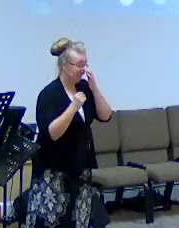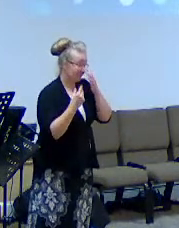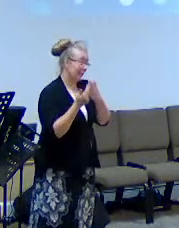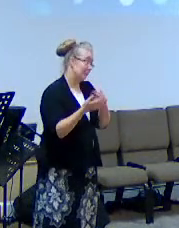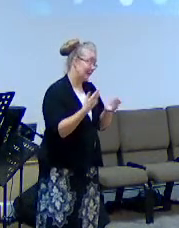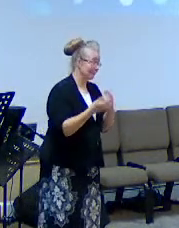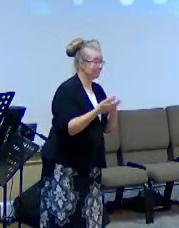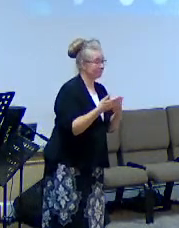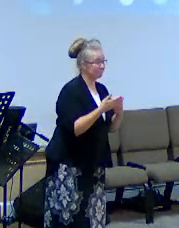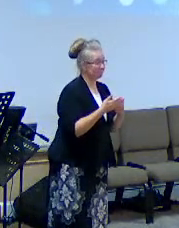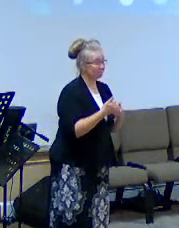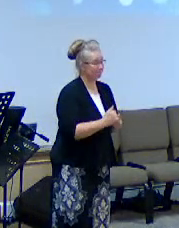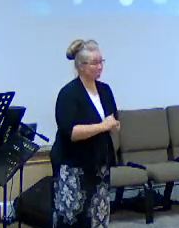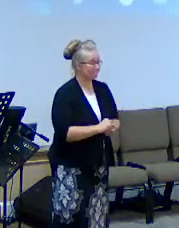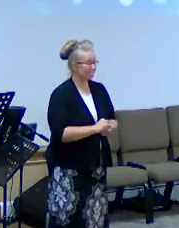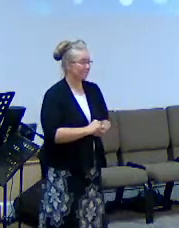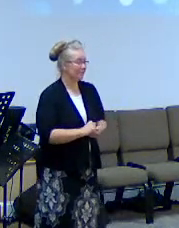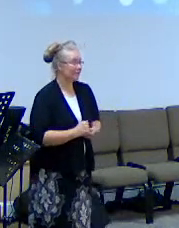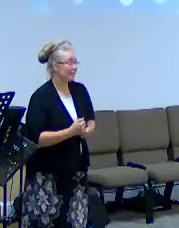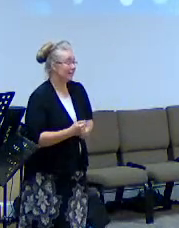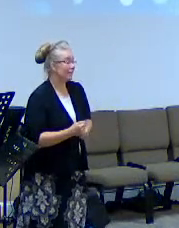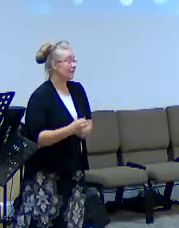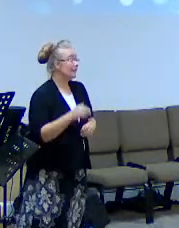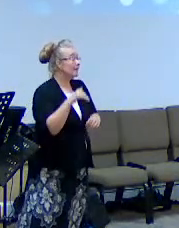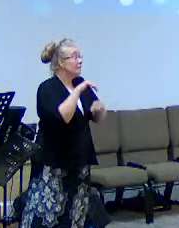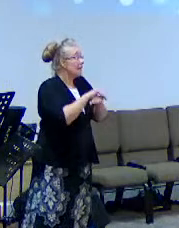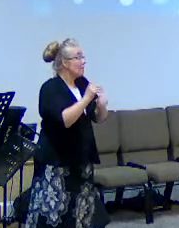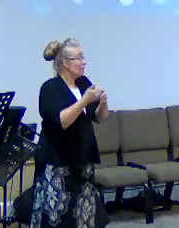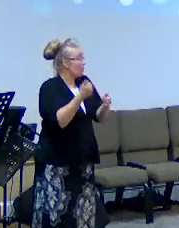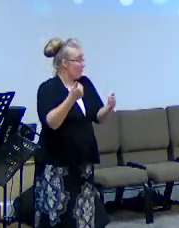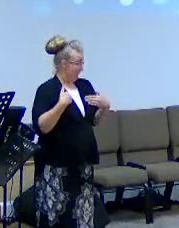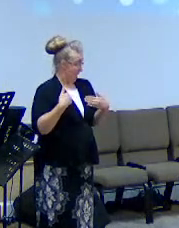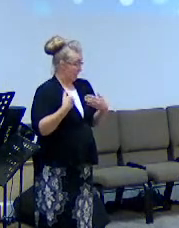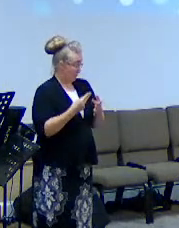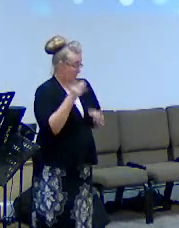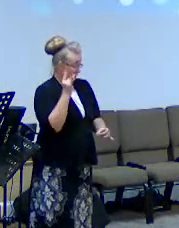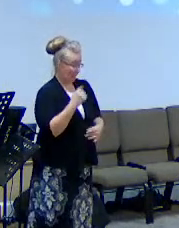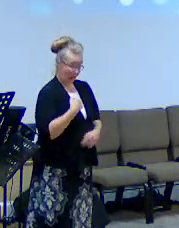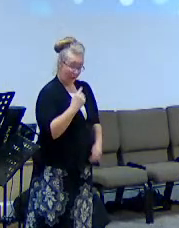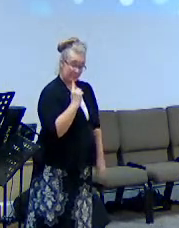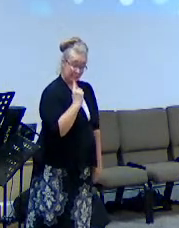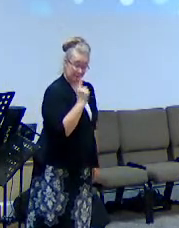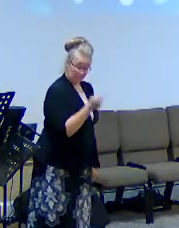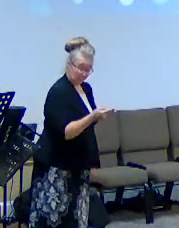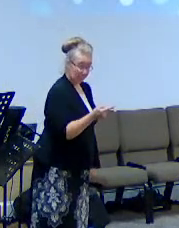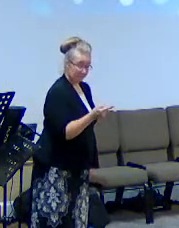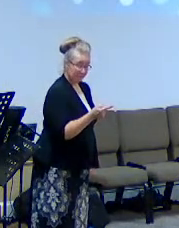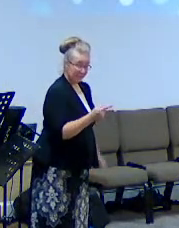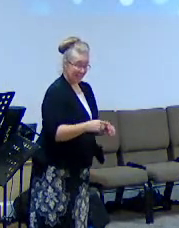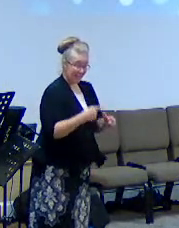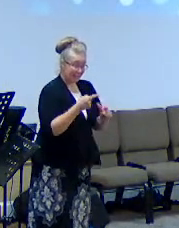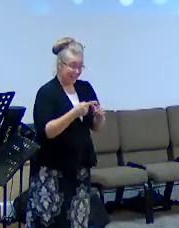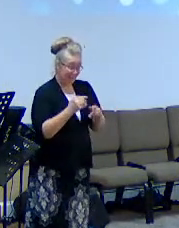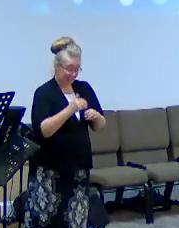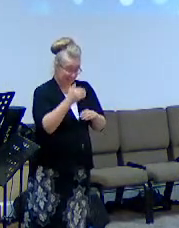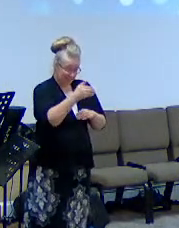Anyways. And so the night before I got it, I spoke it. And then I got it. Some of y'all, you just need to,